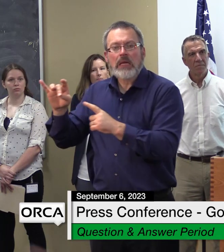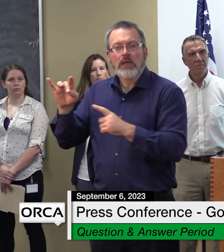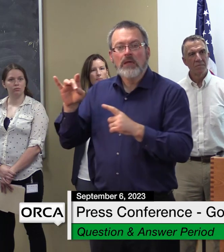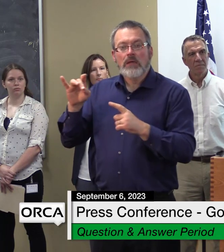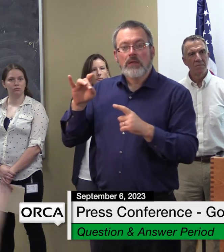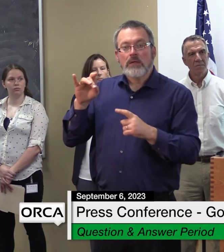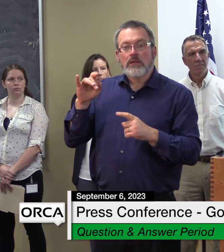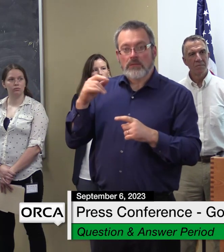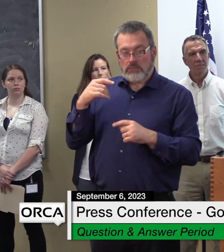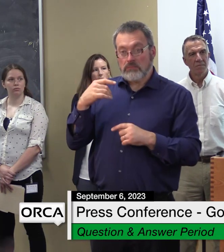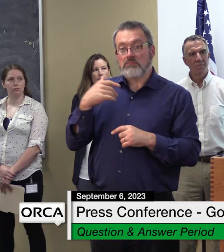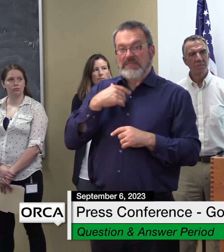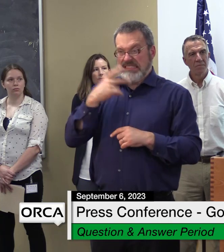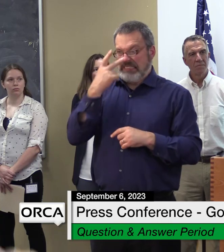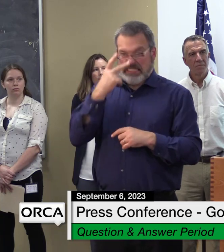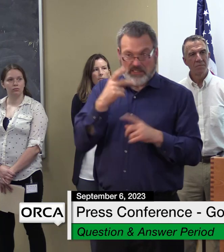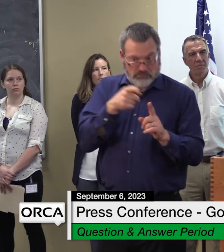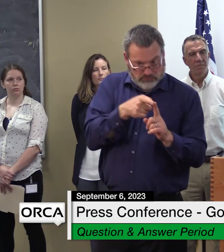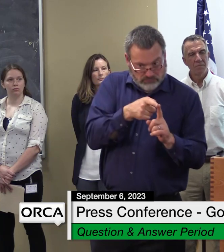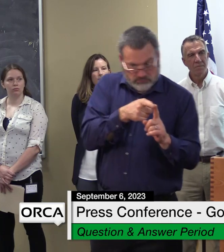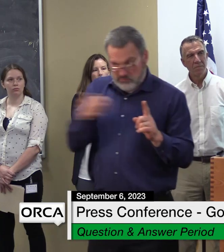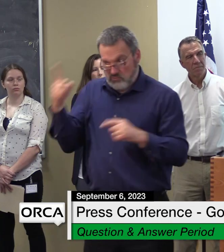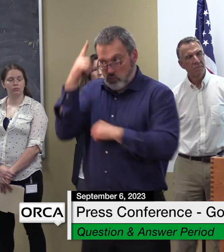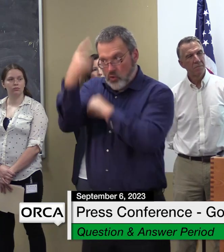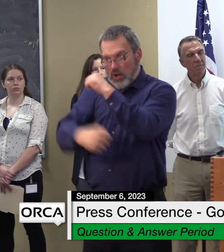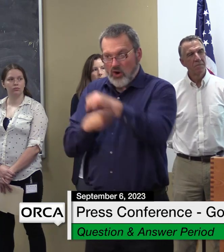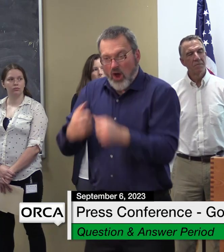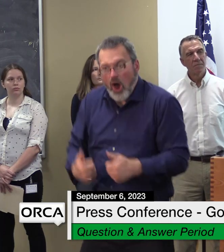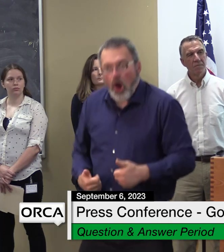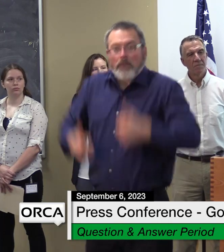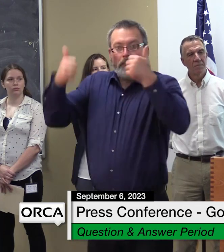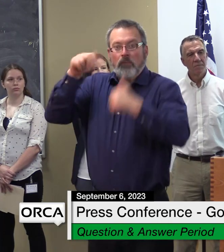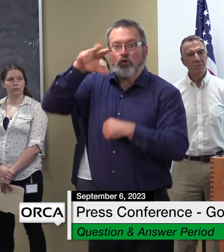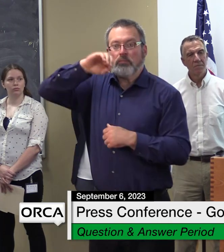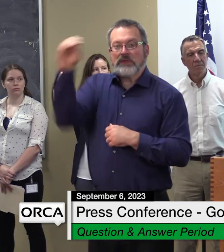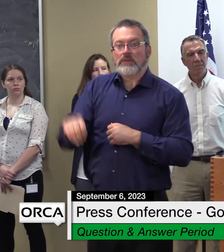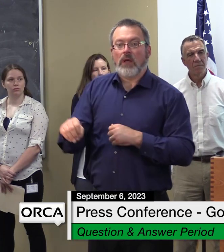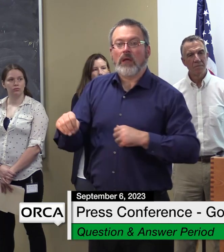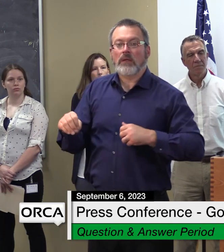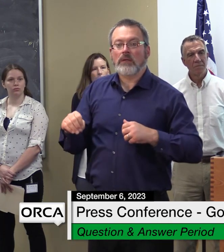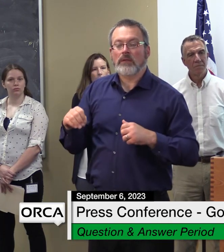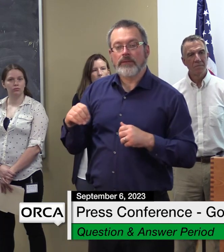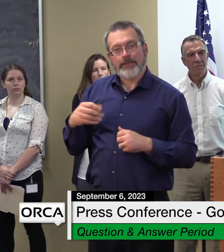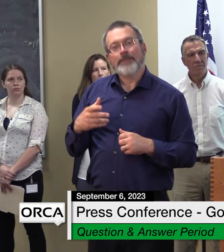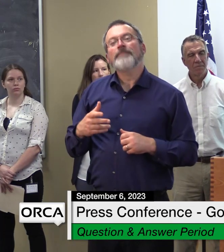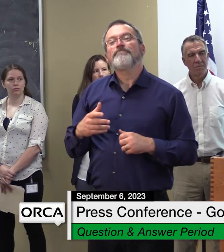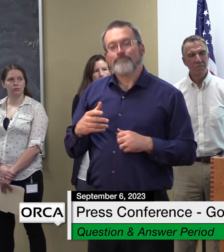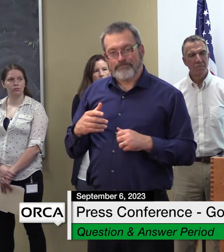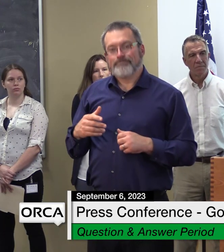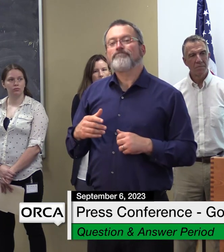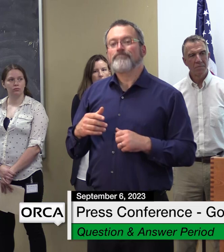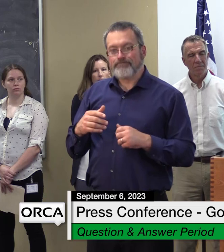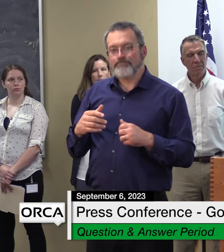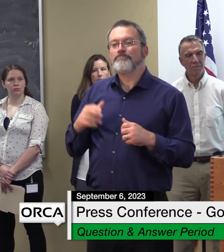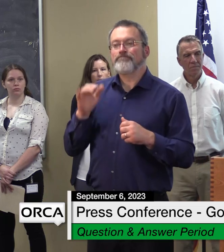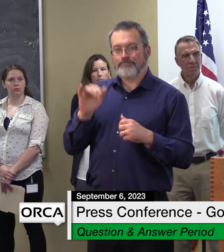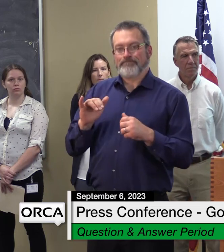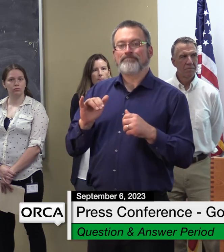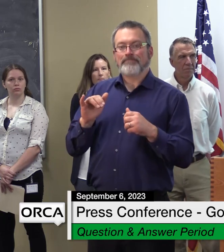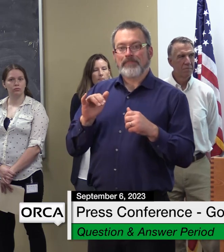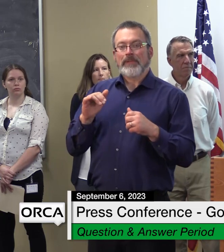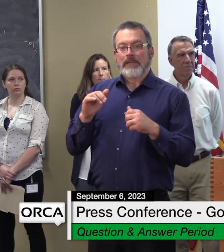30%. So we have, looking at data from August, which is the first full